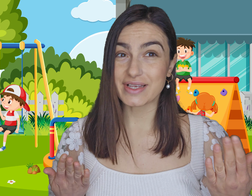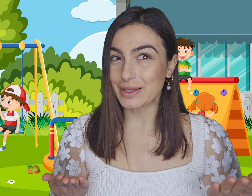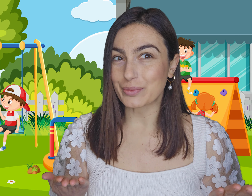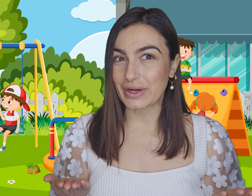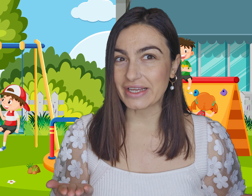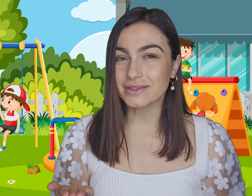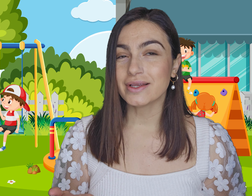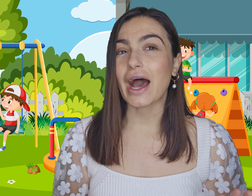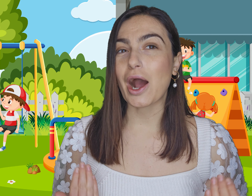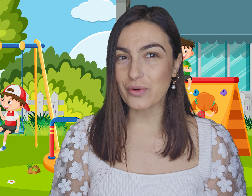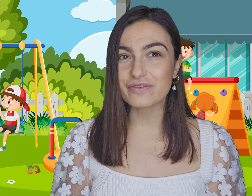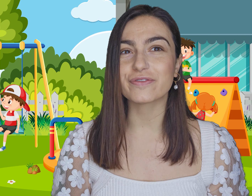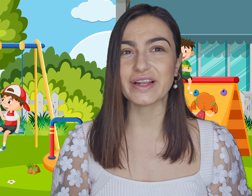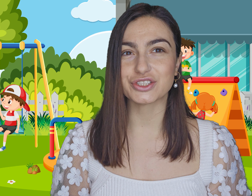celebrate our friendship